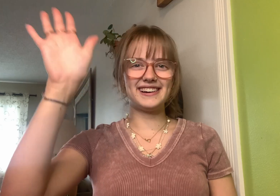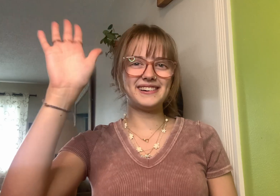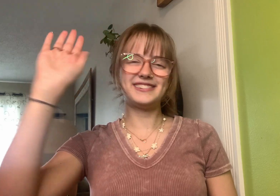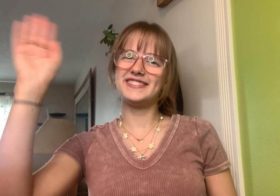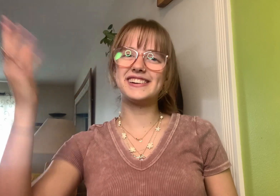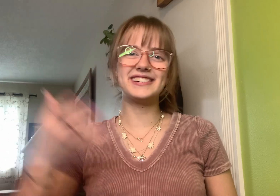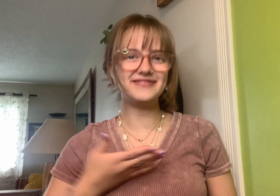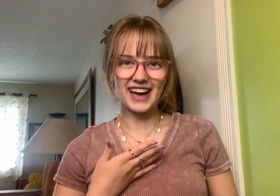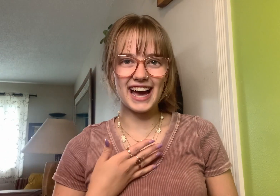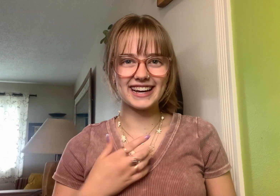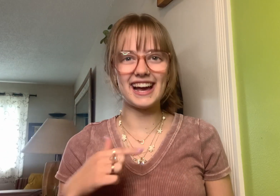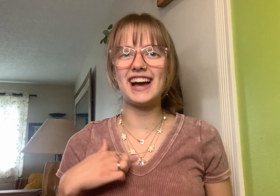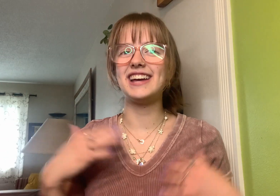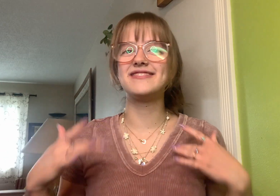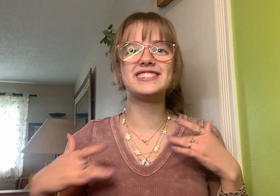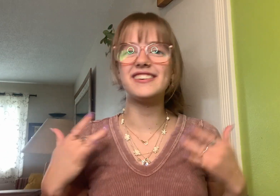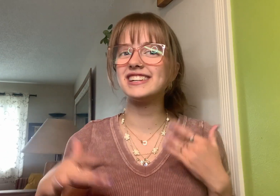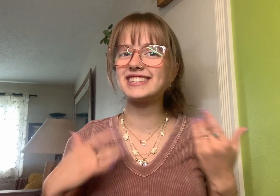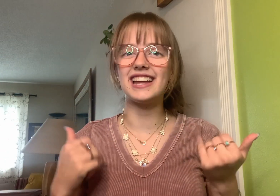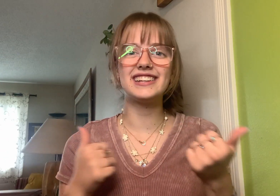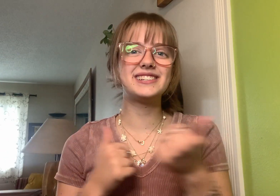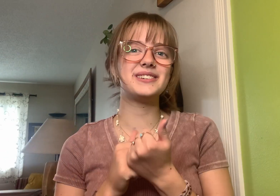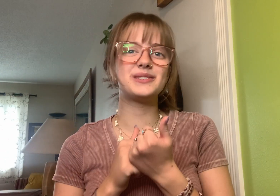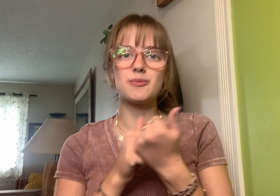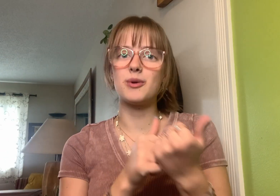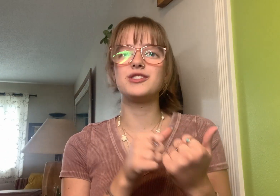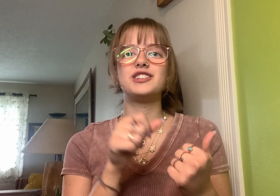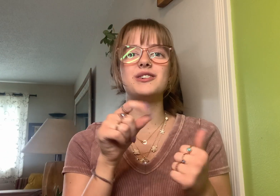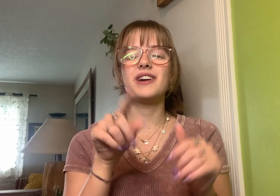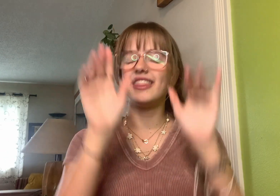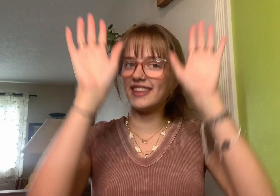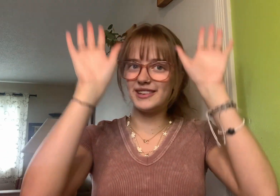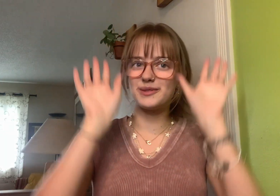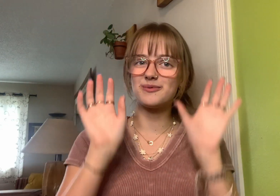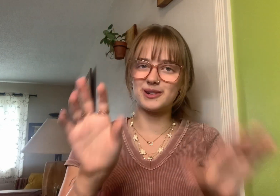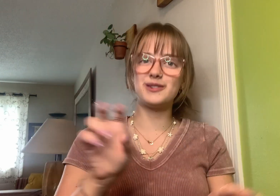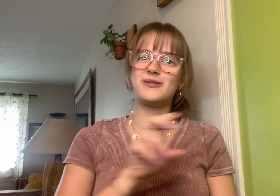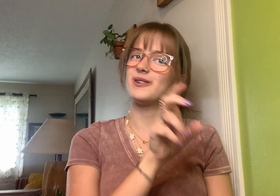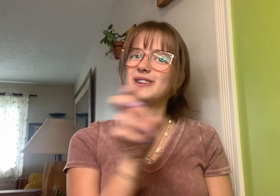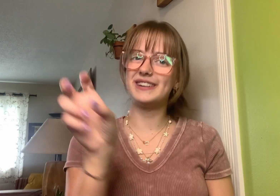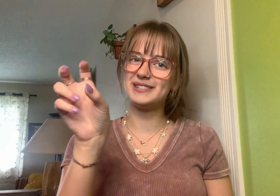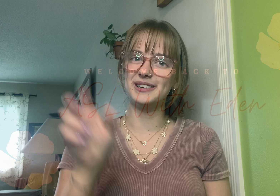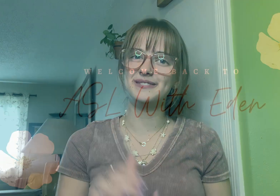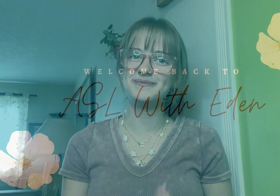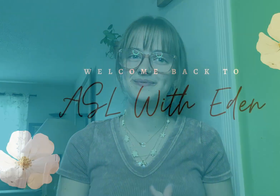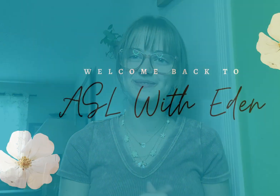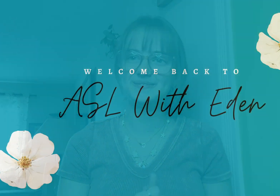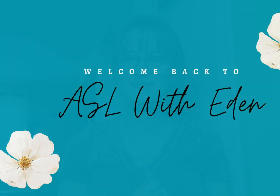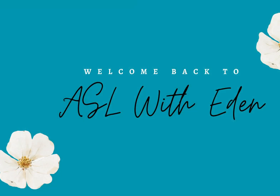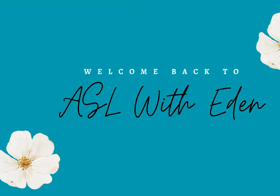Hello, welcome back. I am so excited to support you in this wonderful adventure.